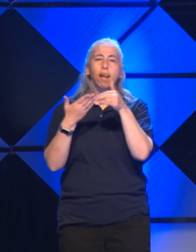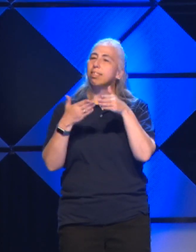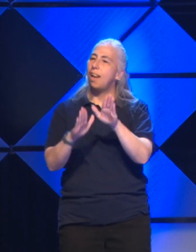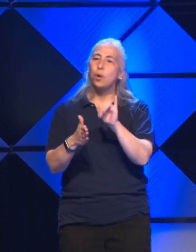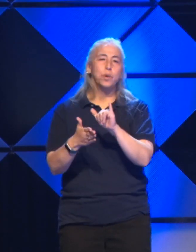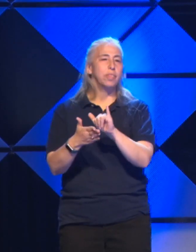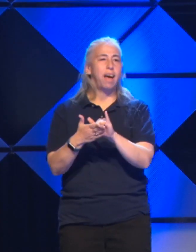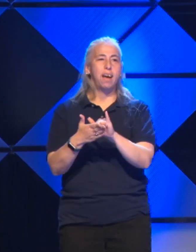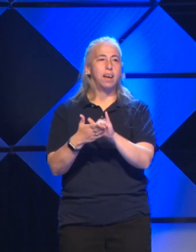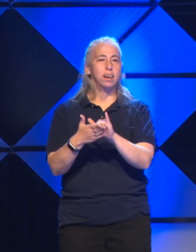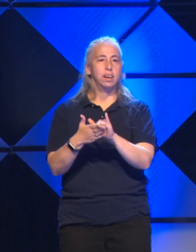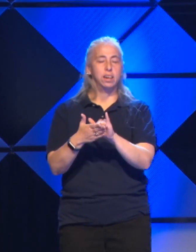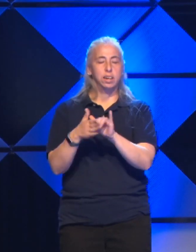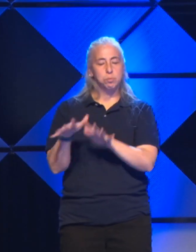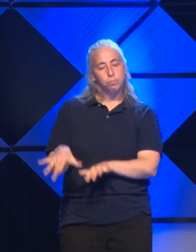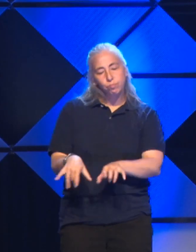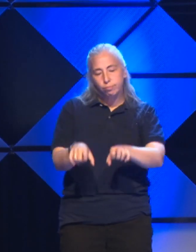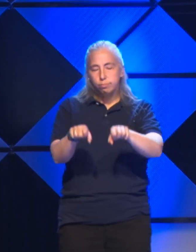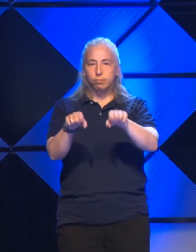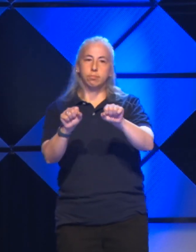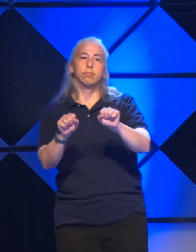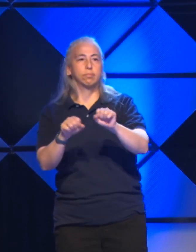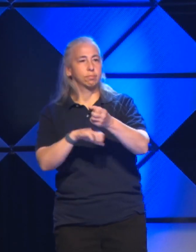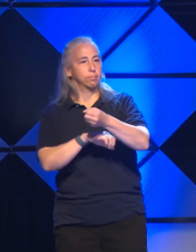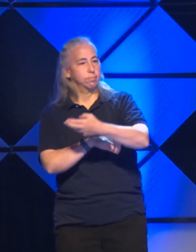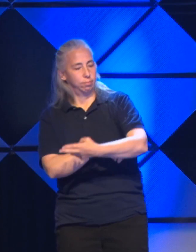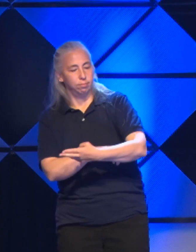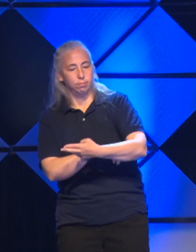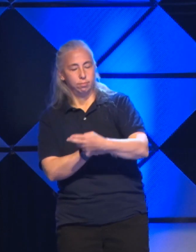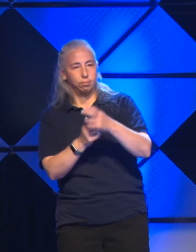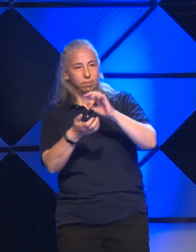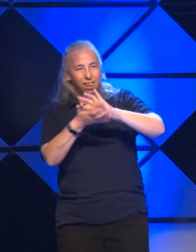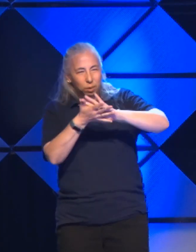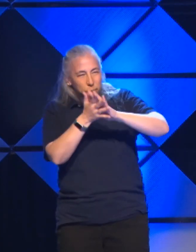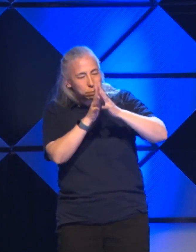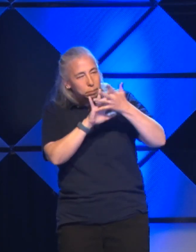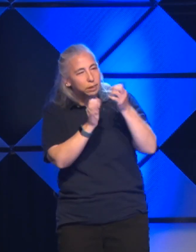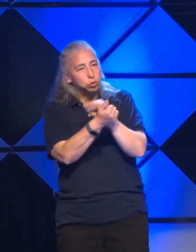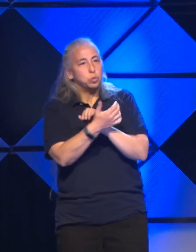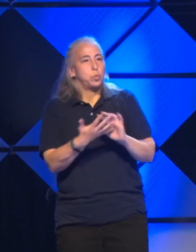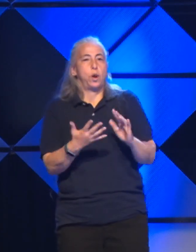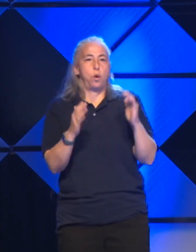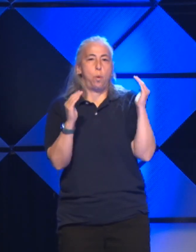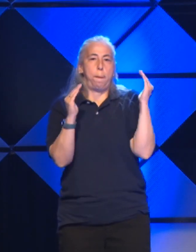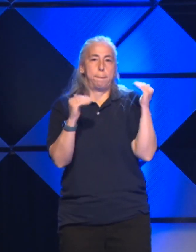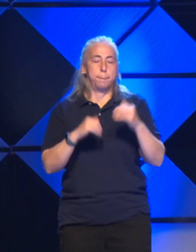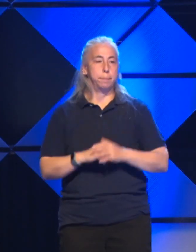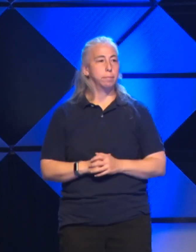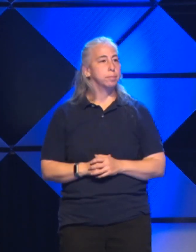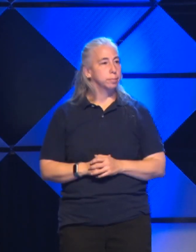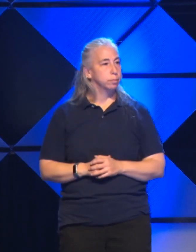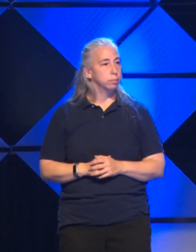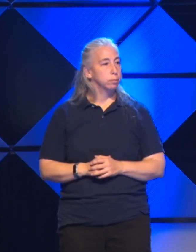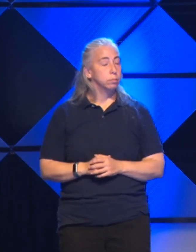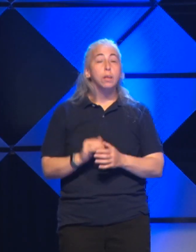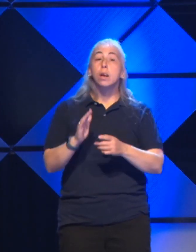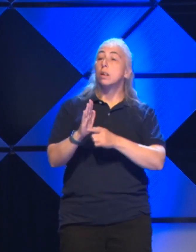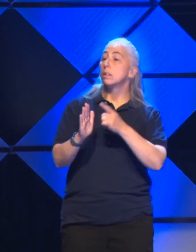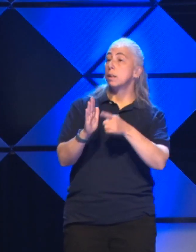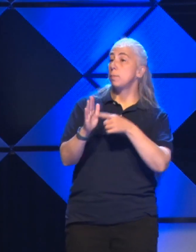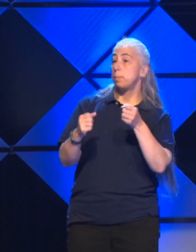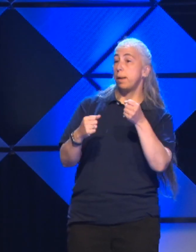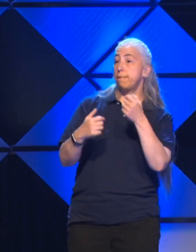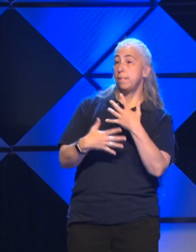fear shadow hope in your life. And sometimes it's fear of God. There's a story in